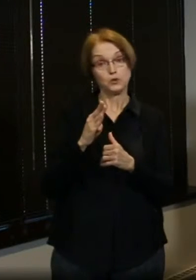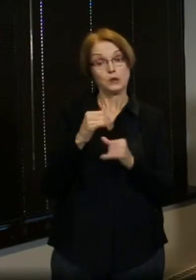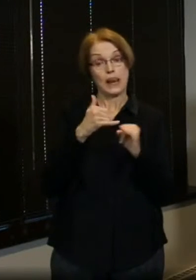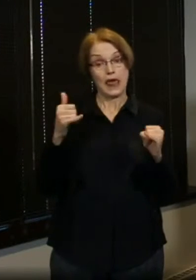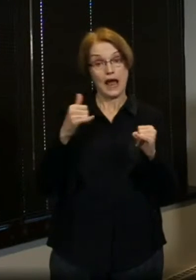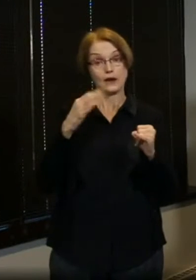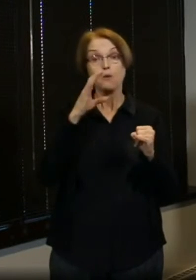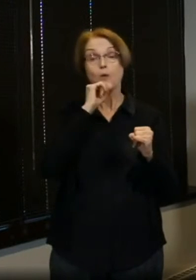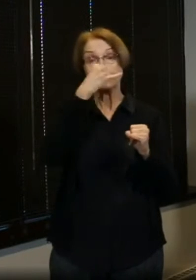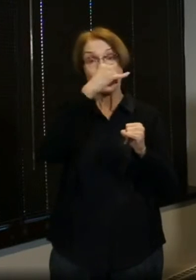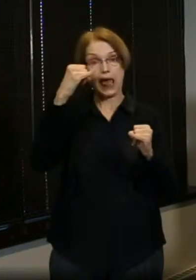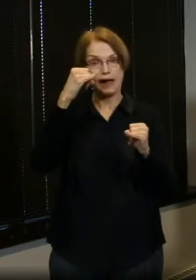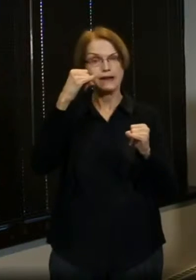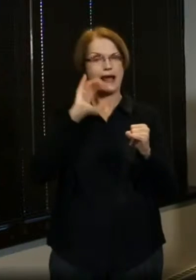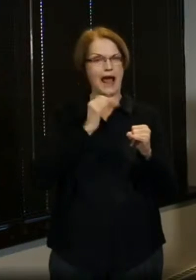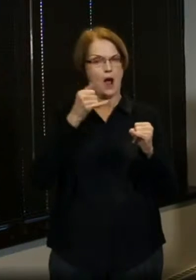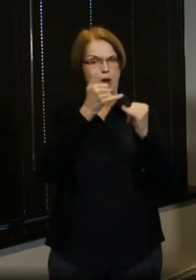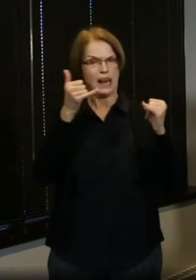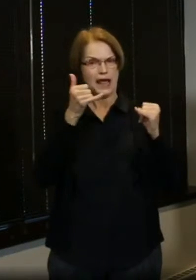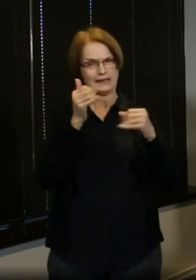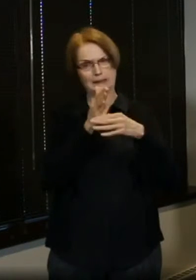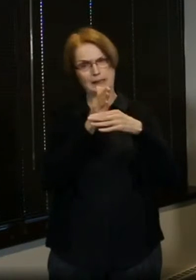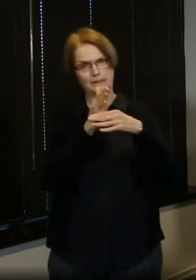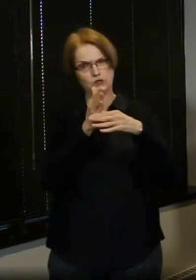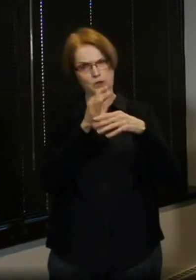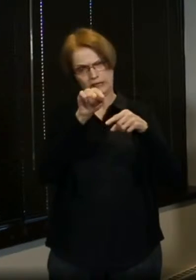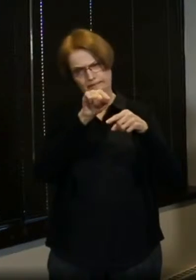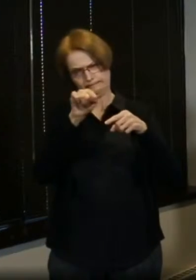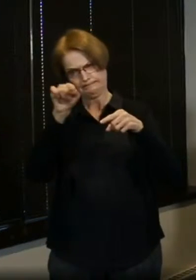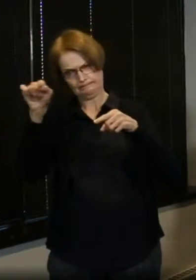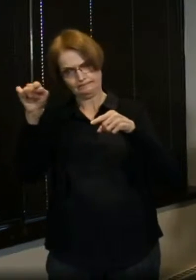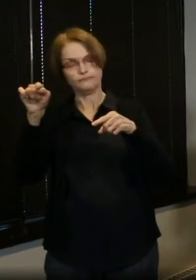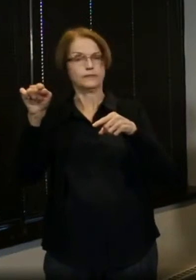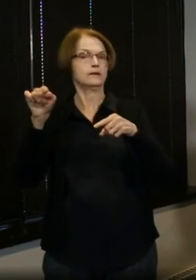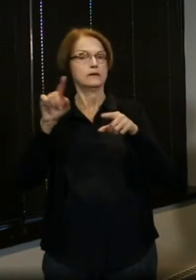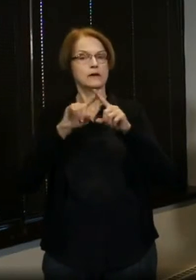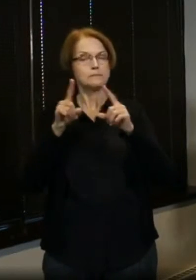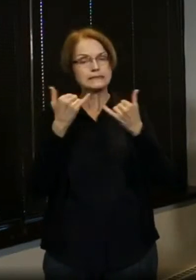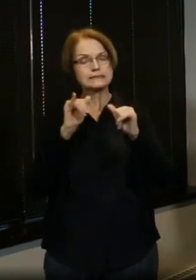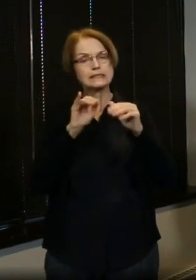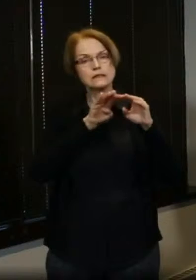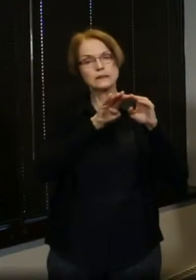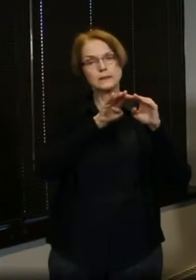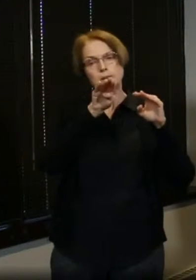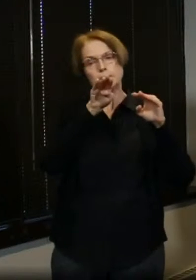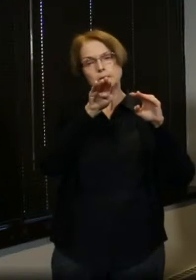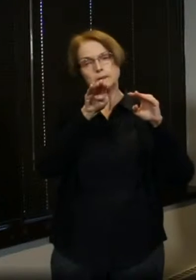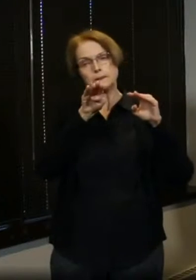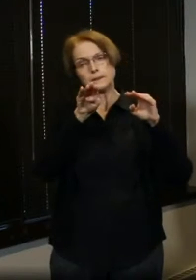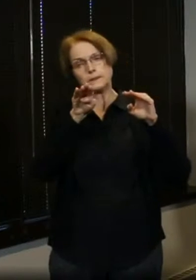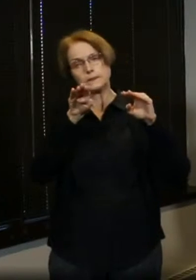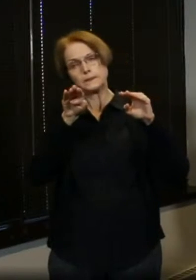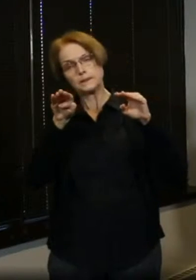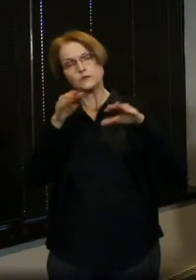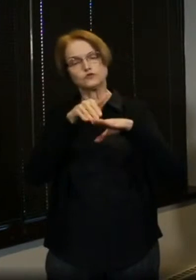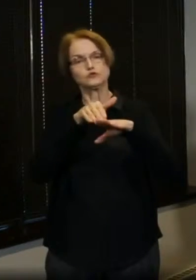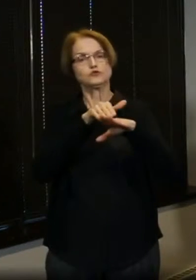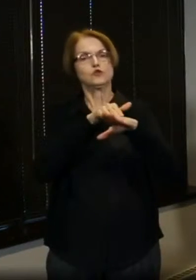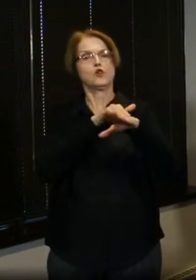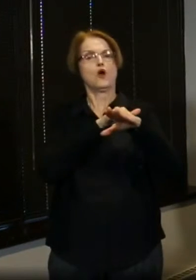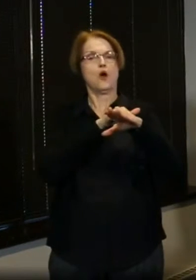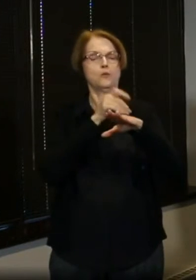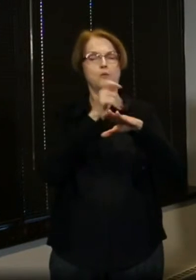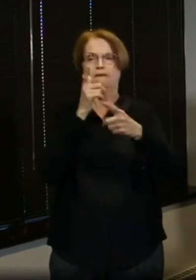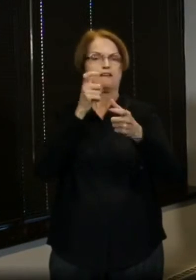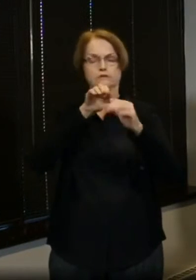good. But it's still, it's a very slow degrading curve, and so it's still going to take us some time before we get